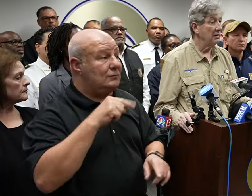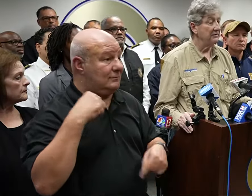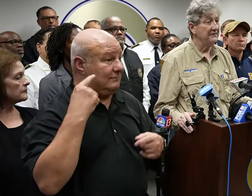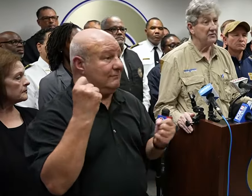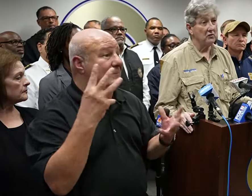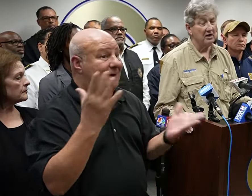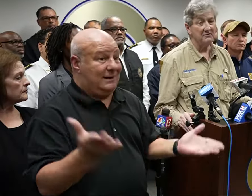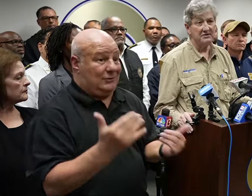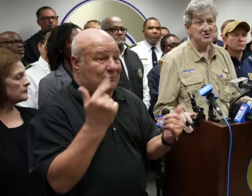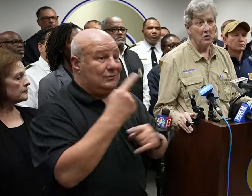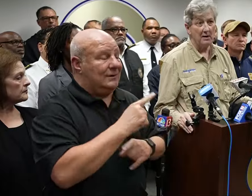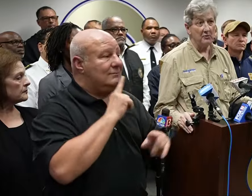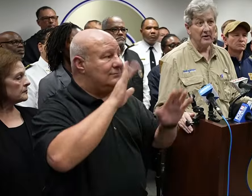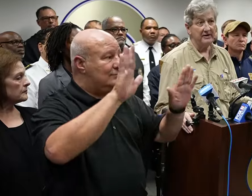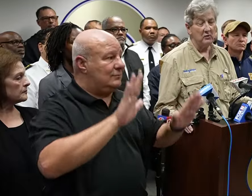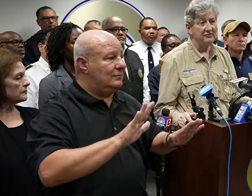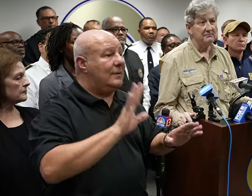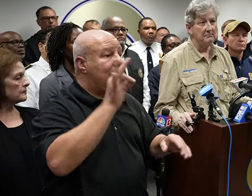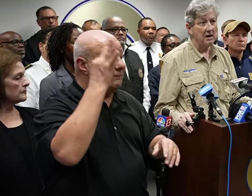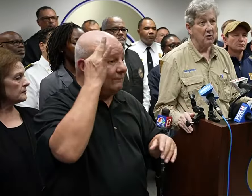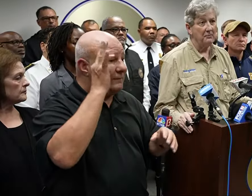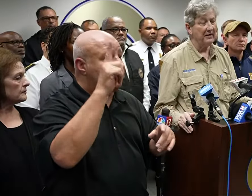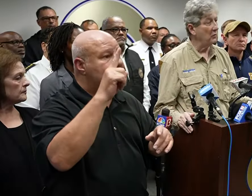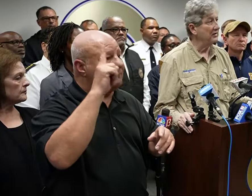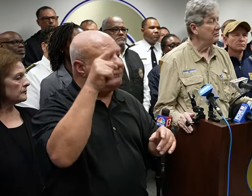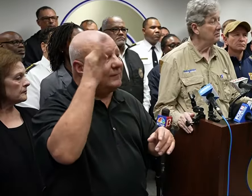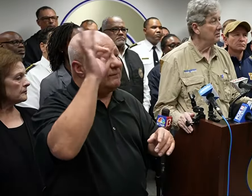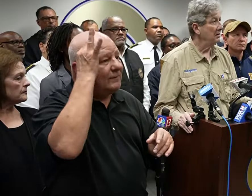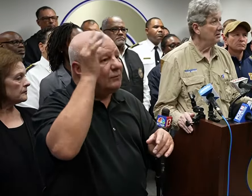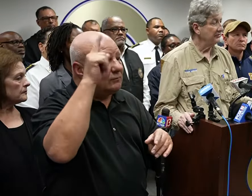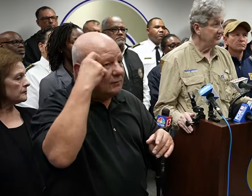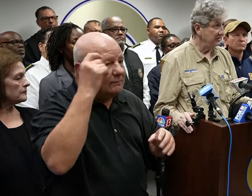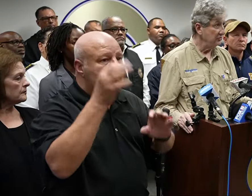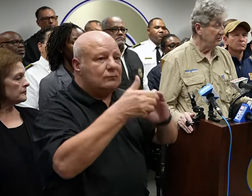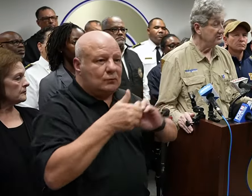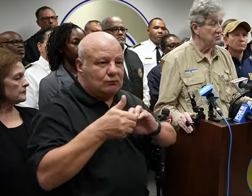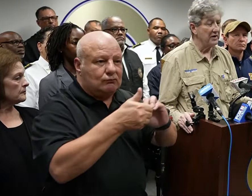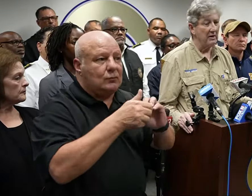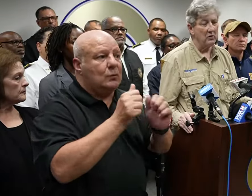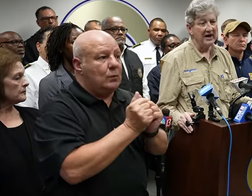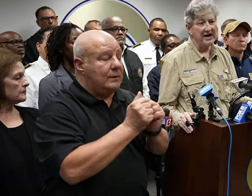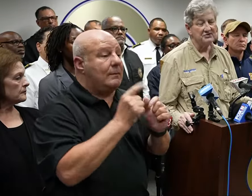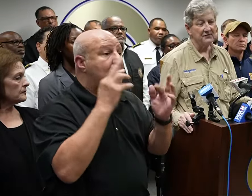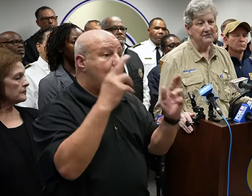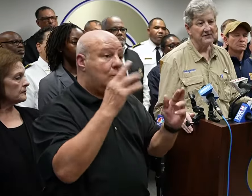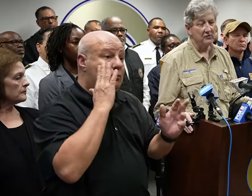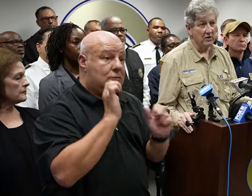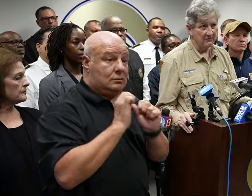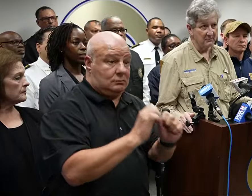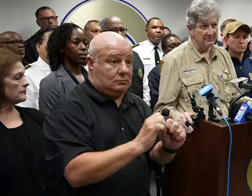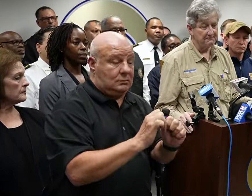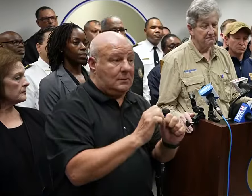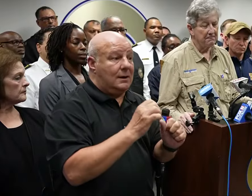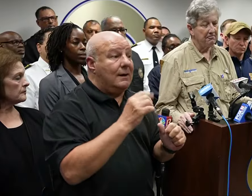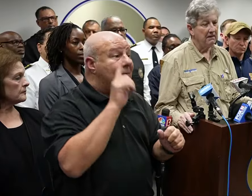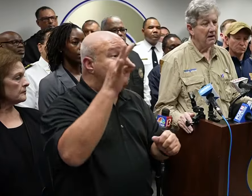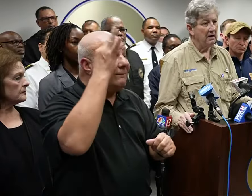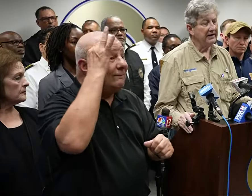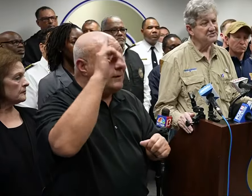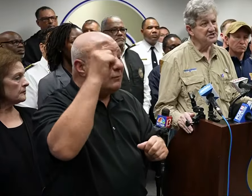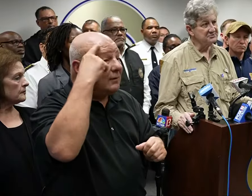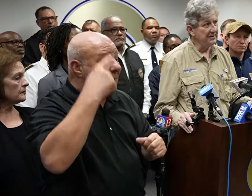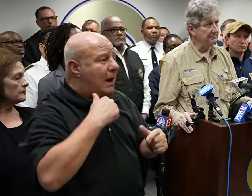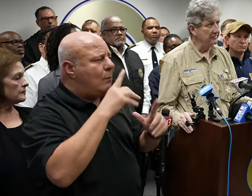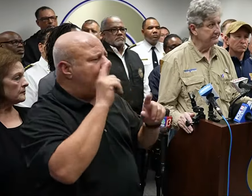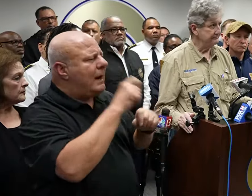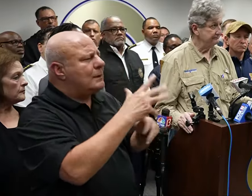far. The federal government is cooperating with them. I hope that will continue. Here's what I want to ask from the federal government.